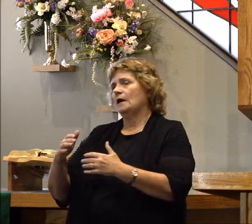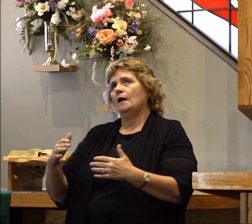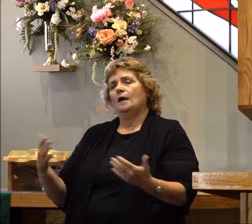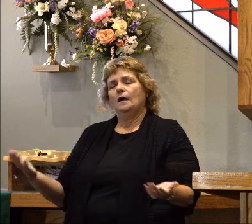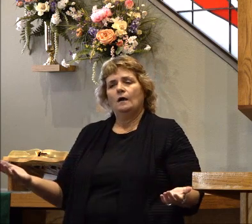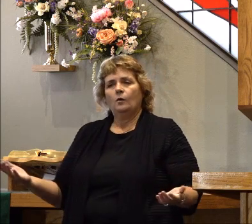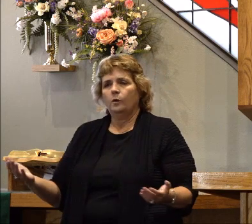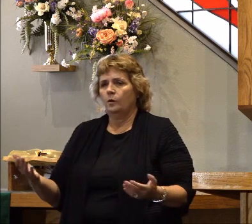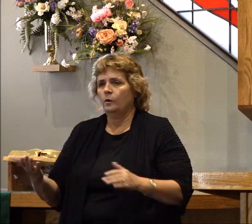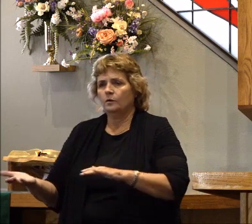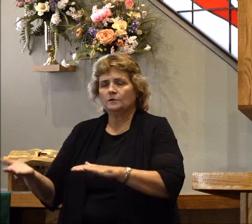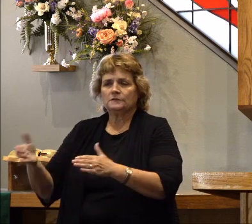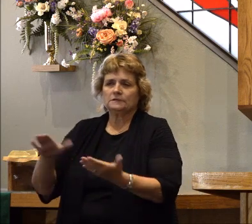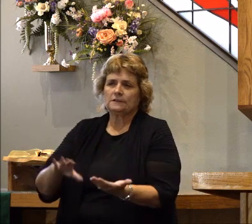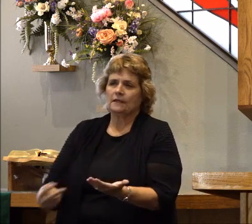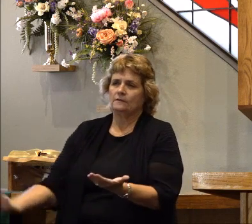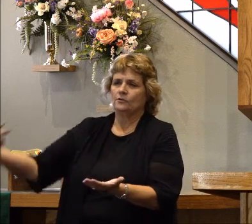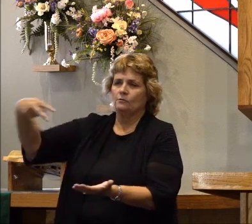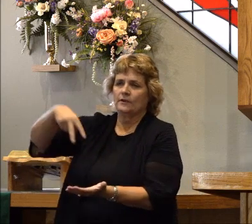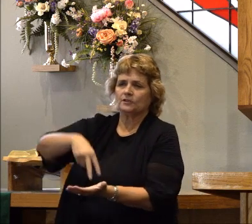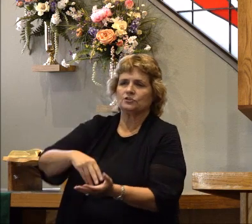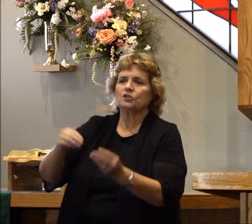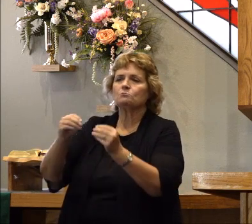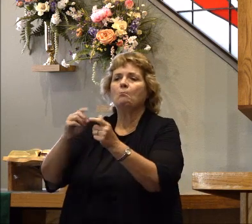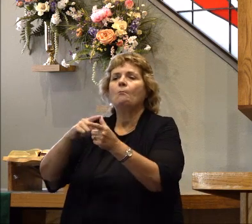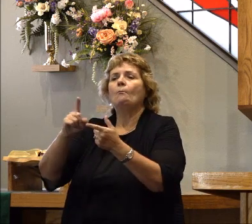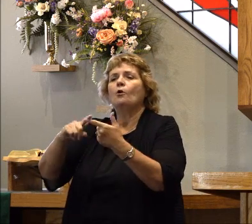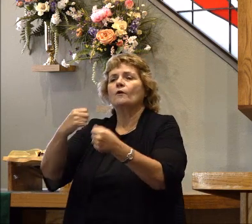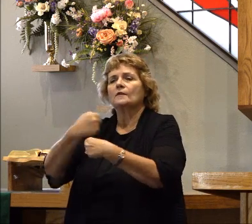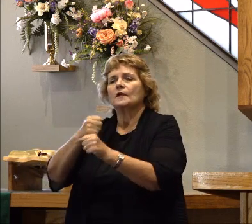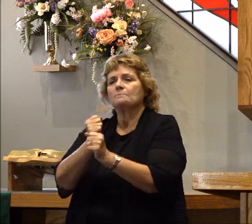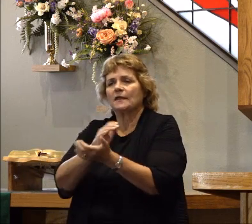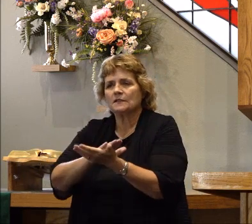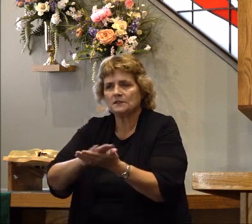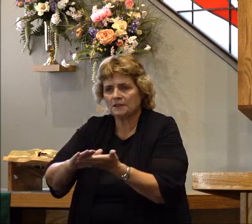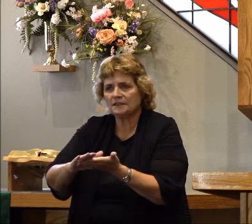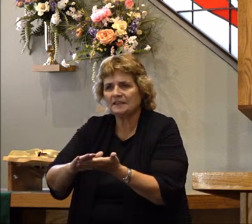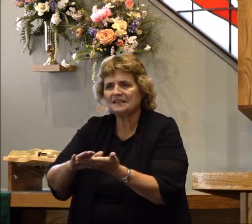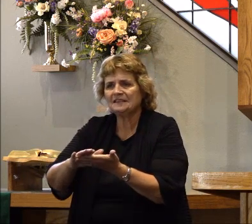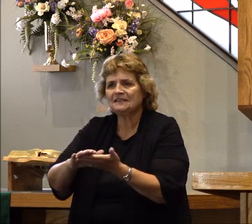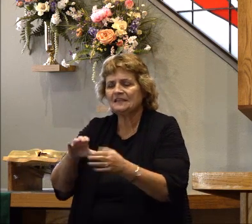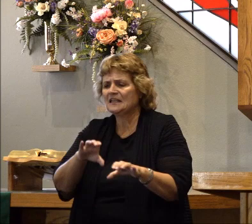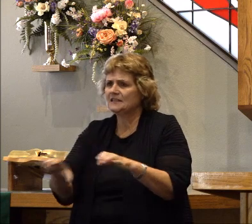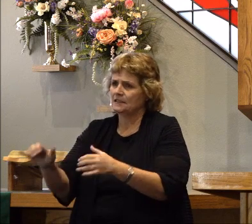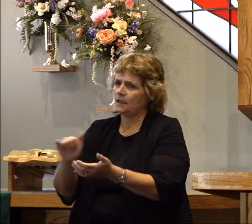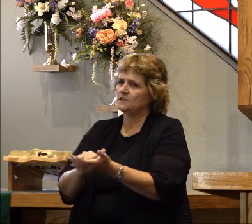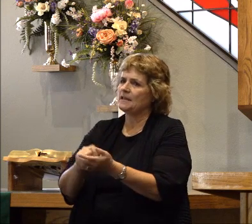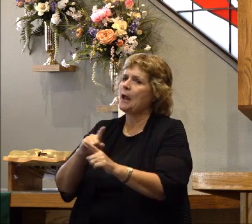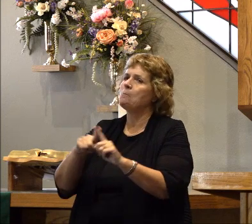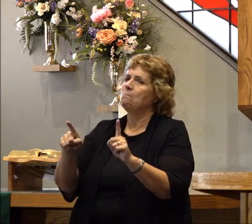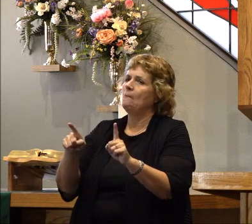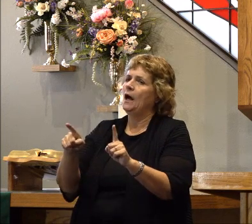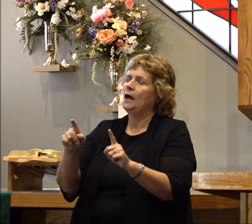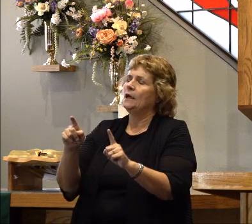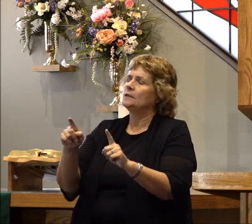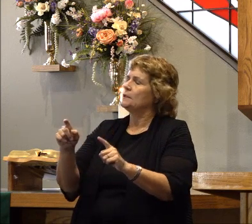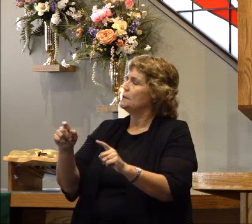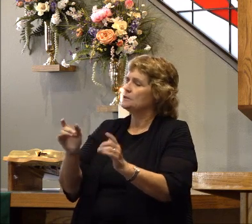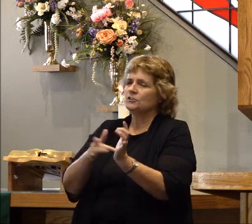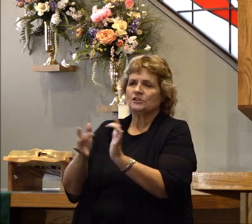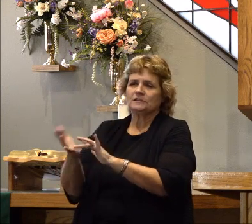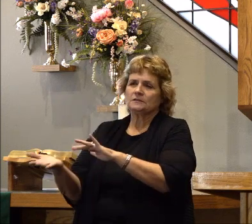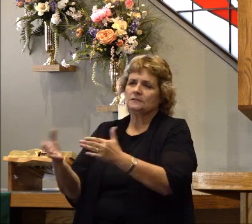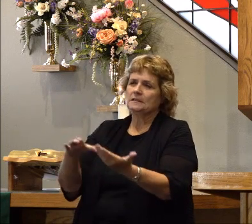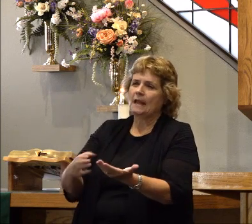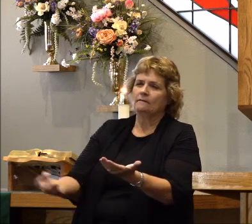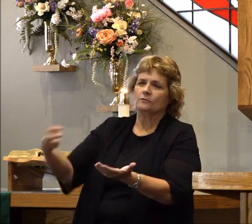just wipe our slate clean. It does that, but it does even more. God's design is that